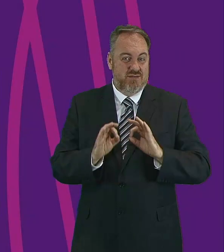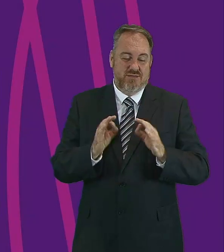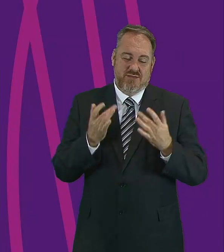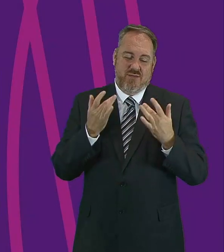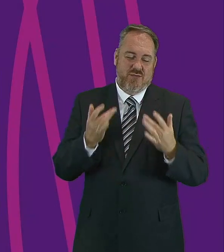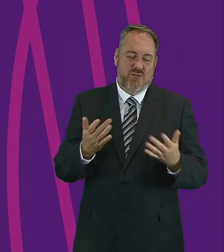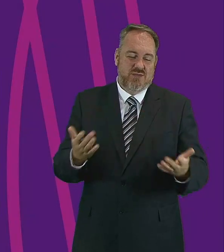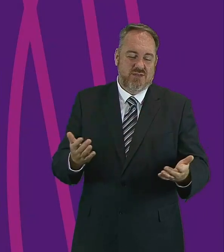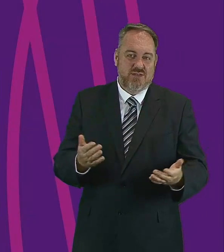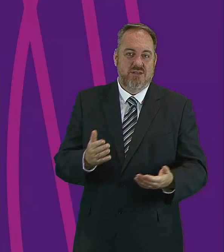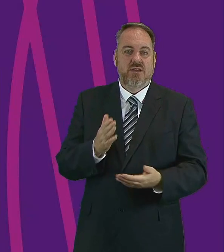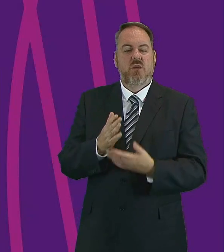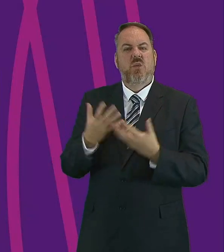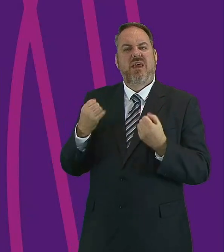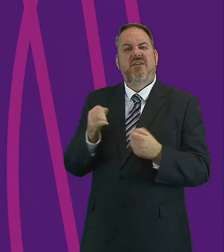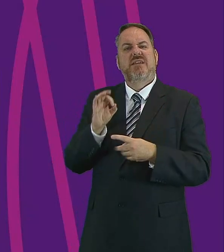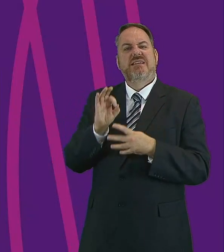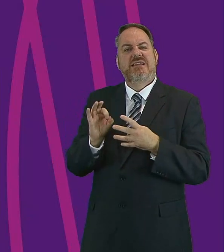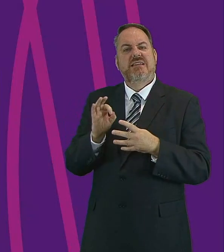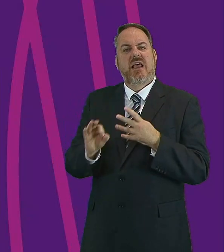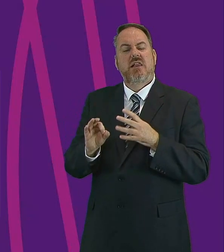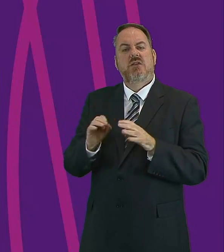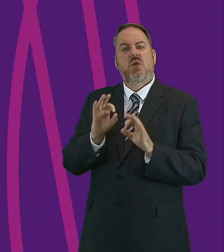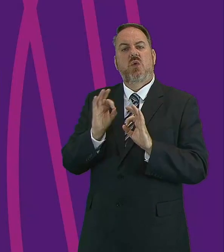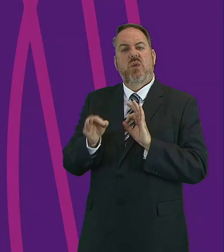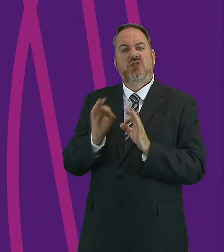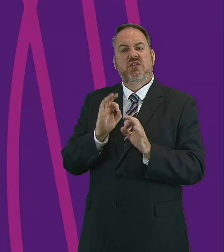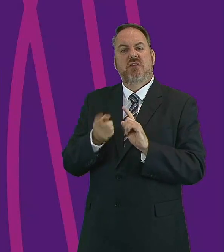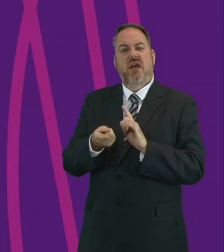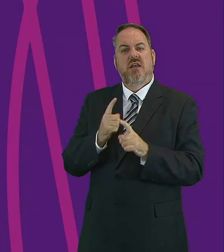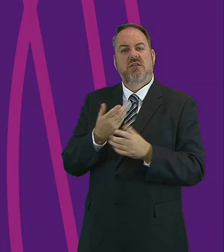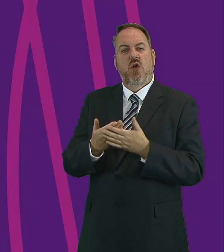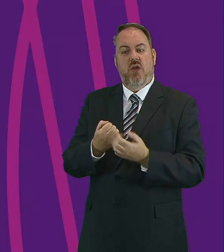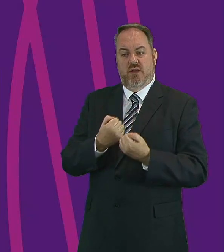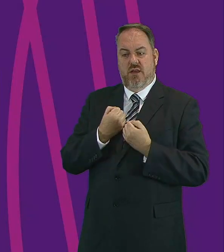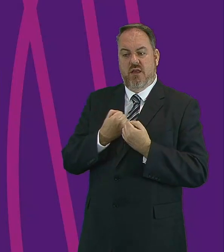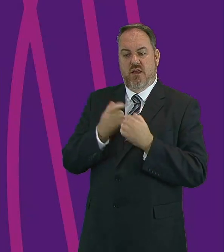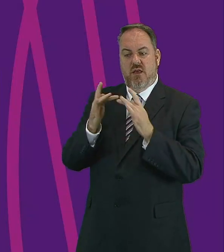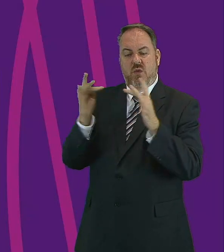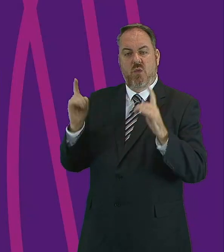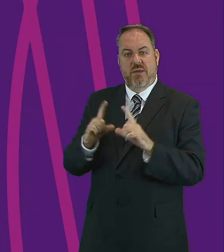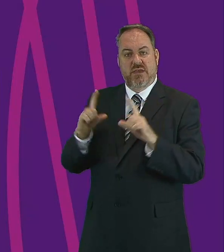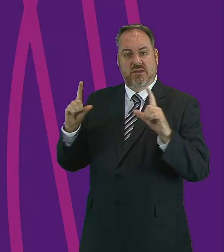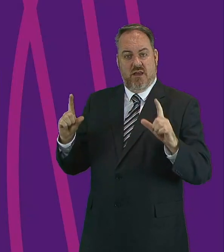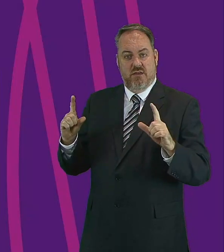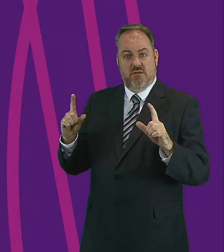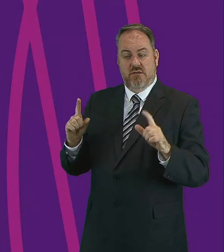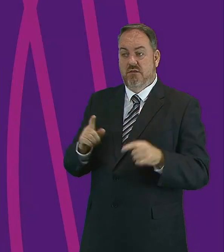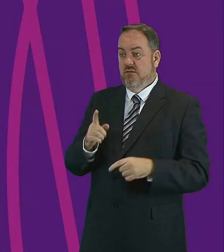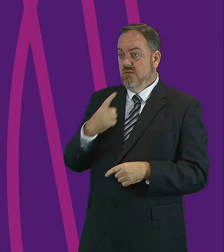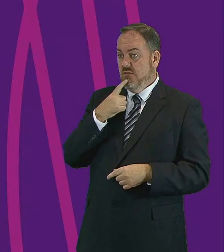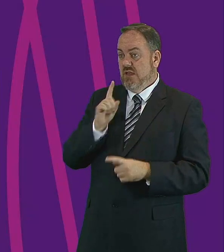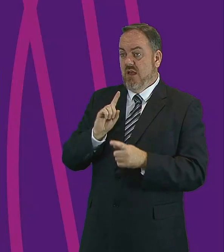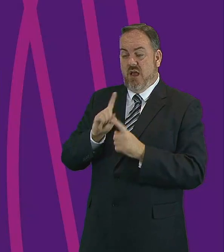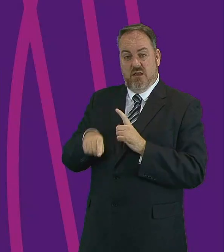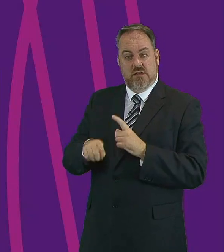is a detailed Q&A on the Scottish Government's website which addresses both of these points. Yes, you can still have tradesmen going